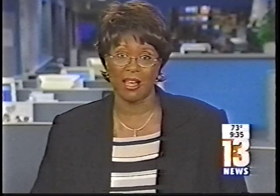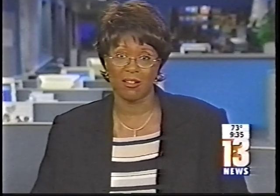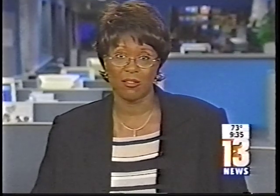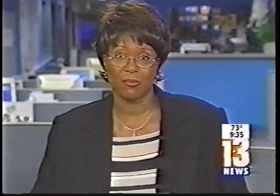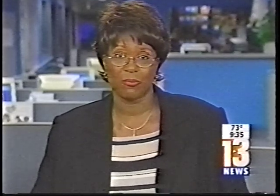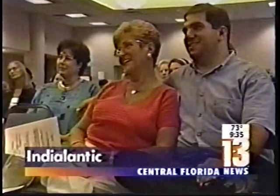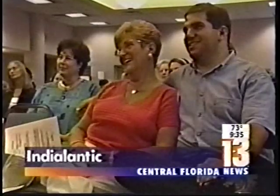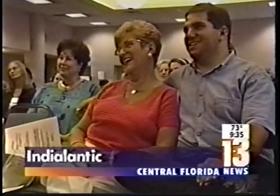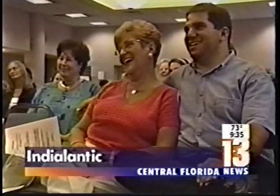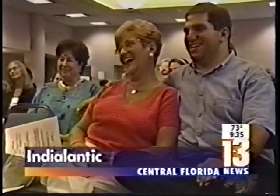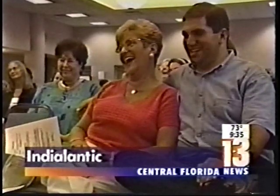Weekend.